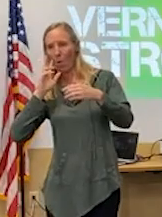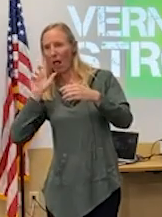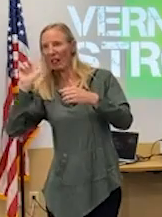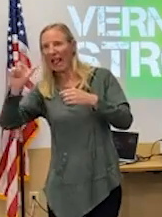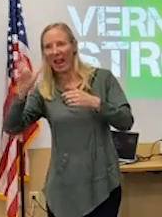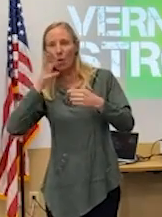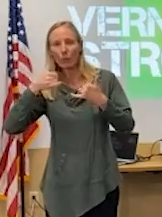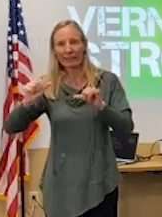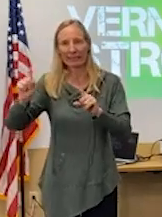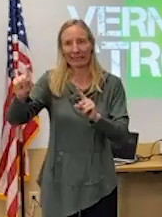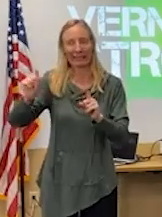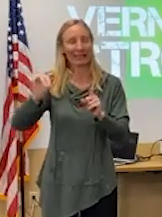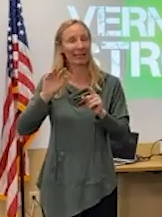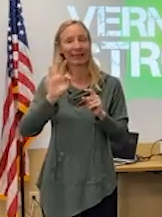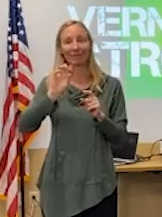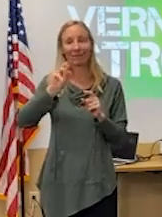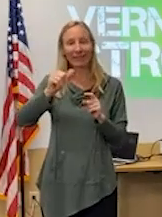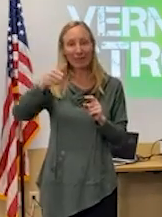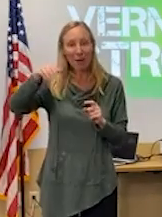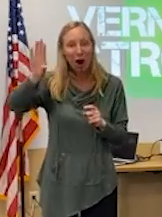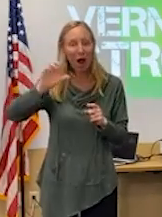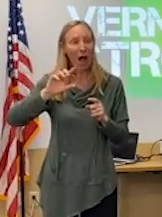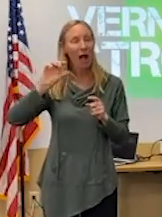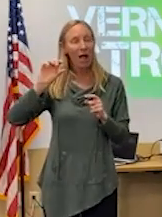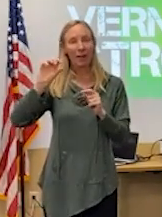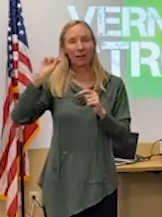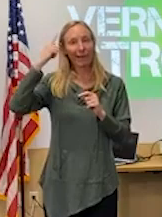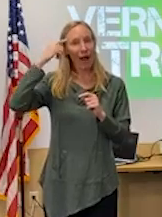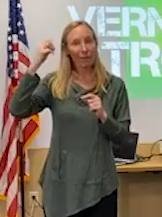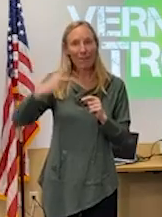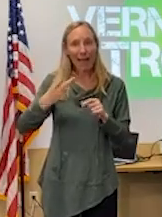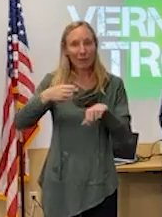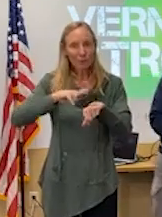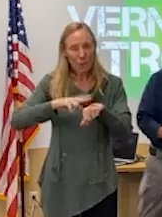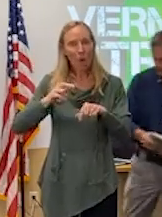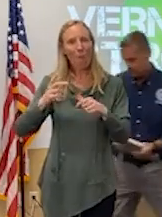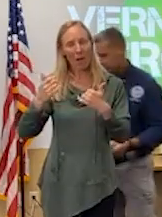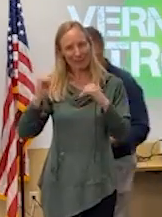that it's there is absolutely phenomenal to watch. So, Governor, thank you so very much.